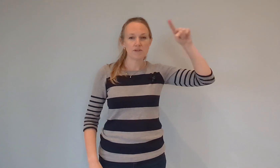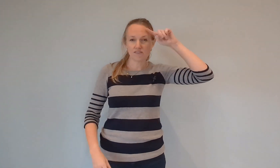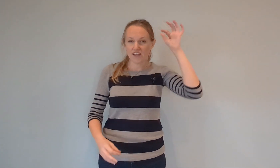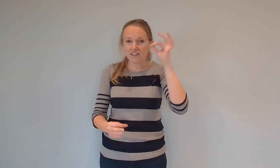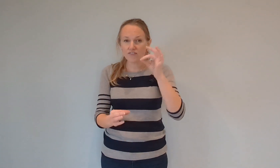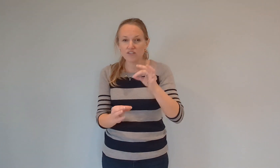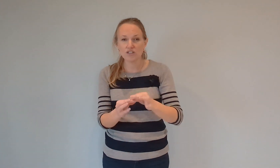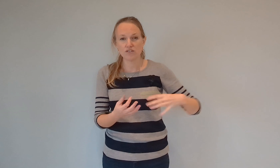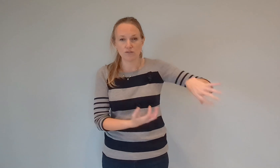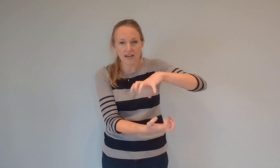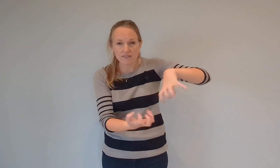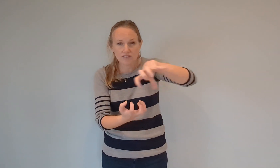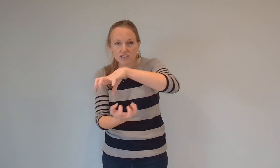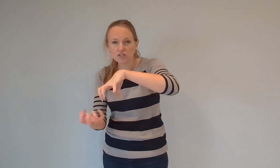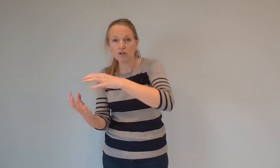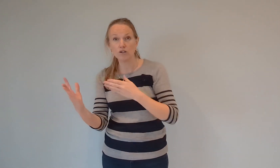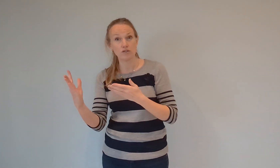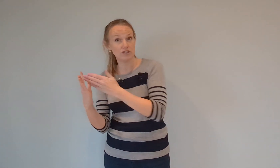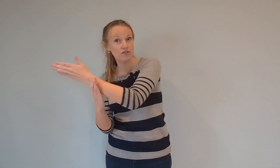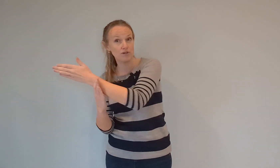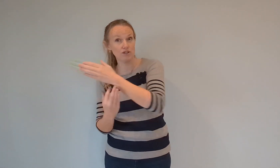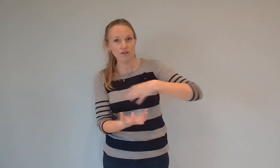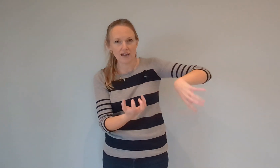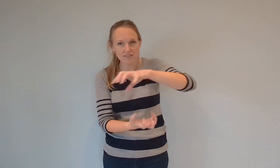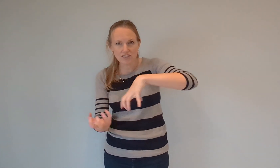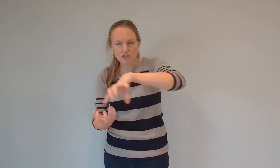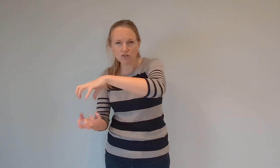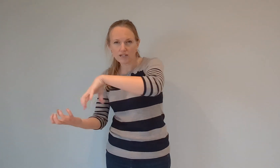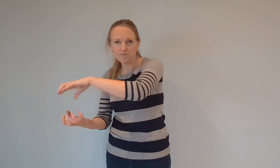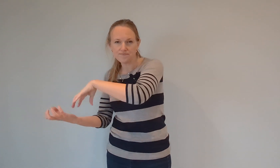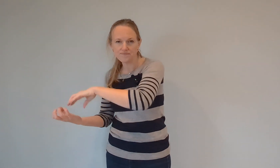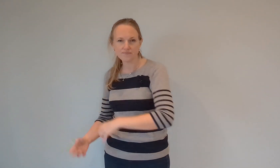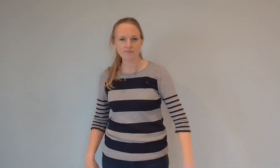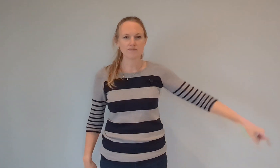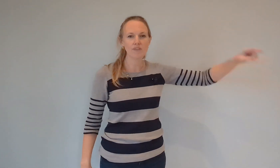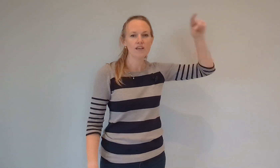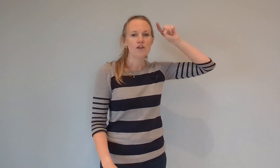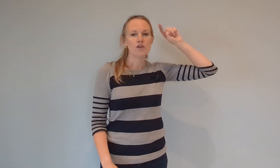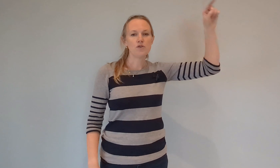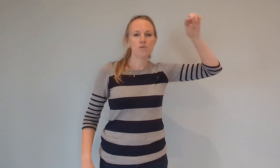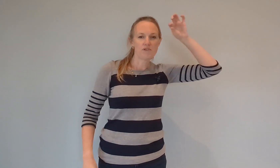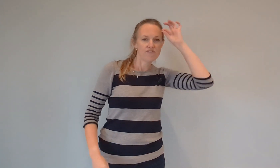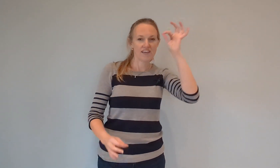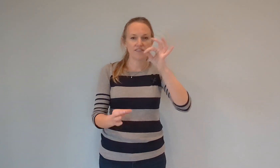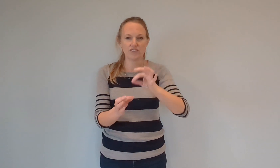been faithful through every storm, through every storm. You will be